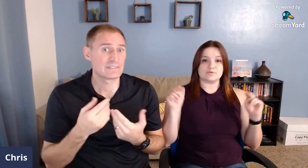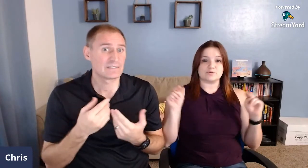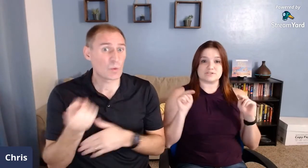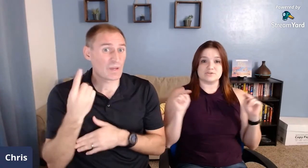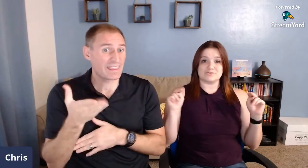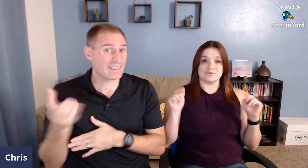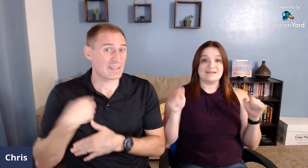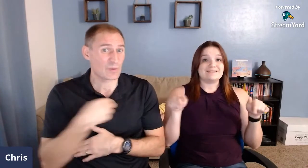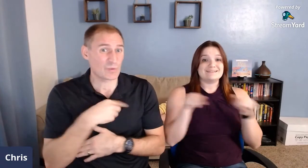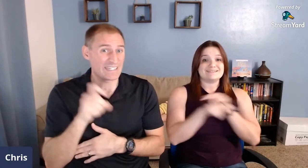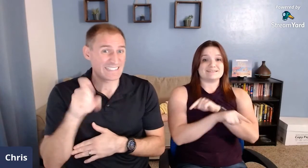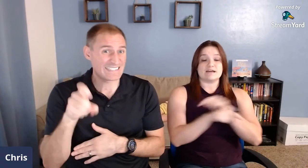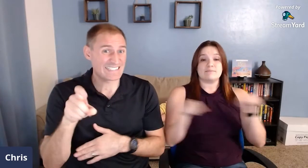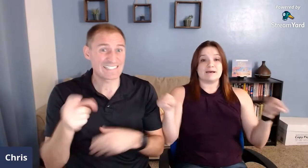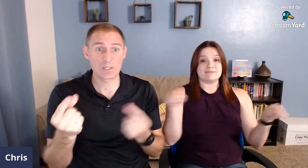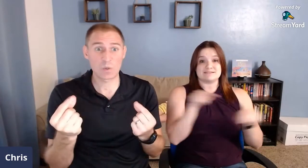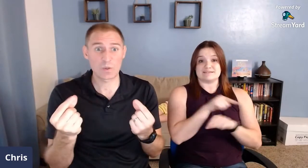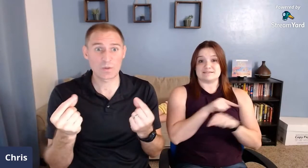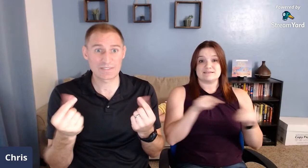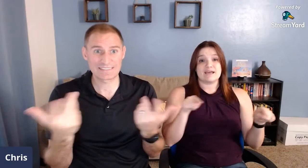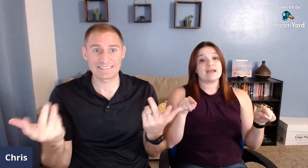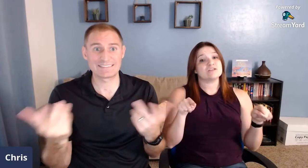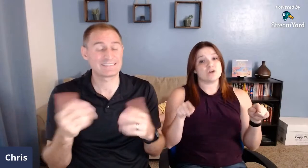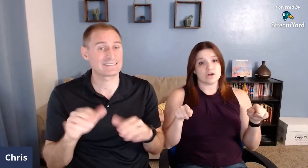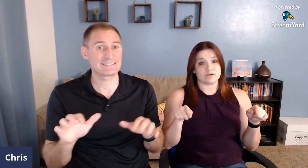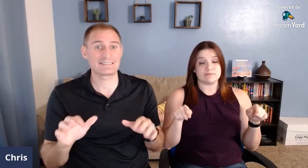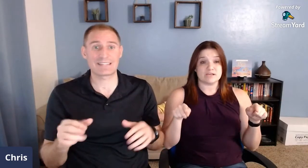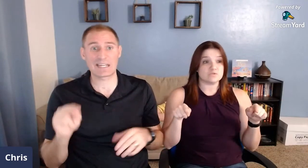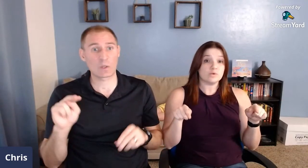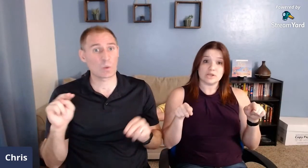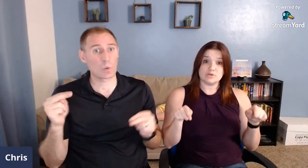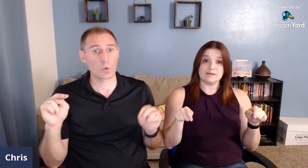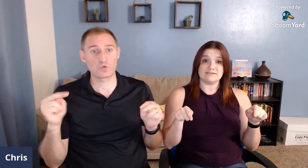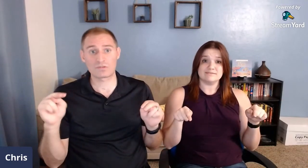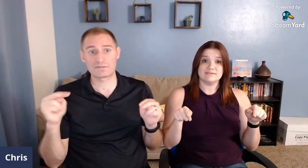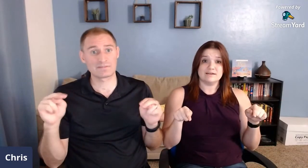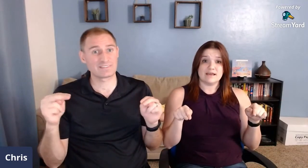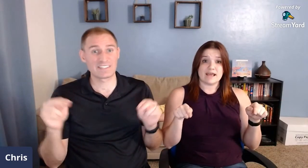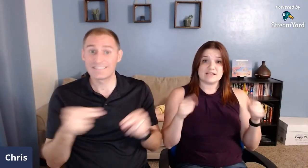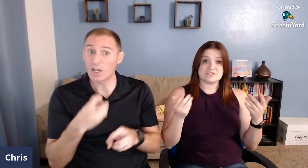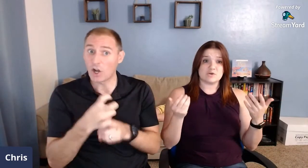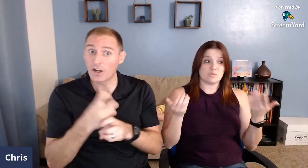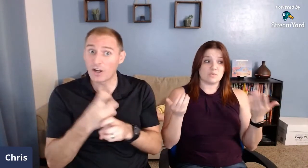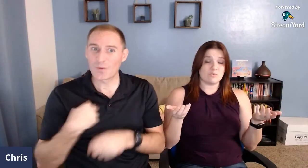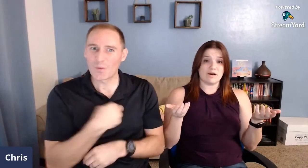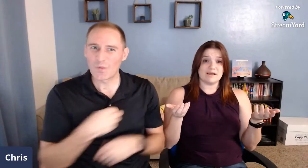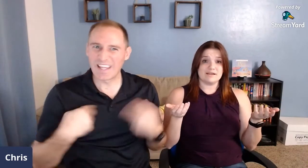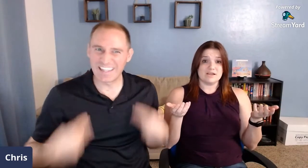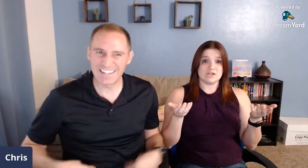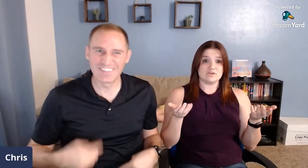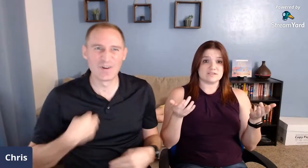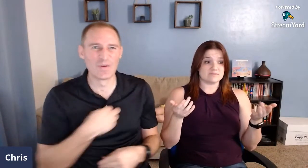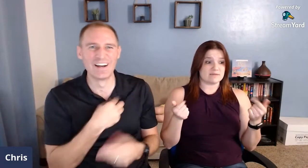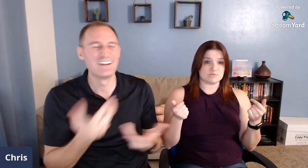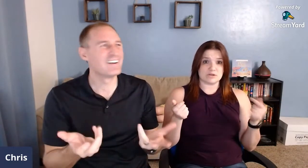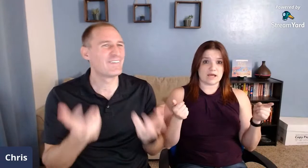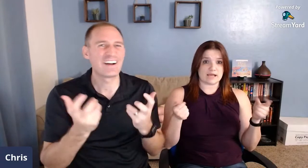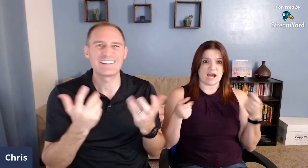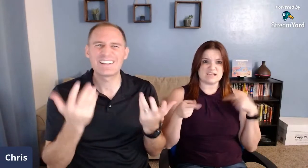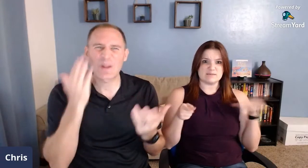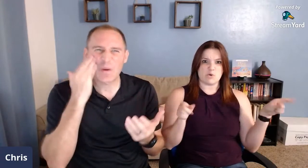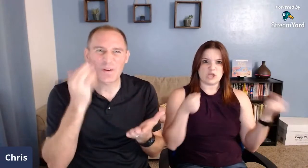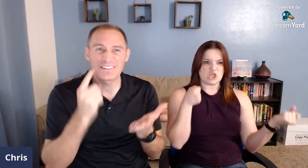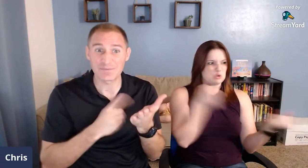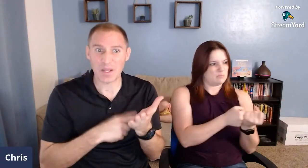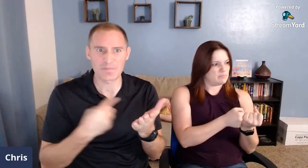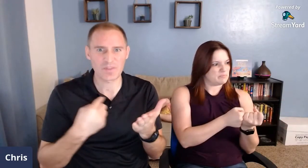remain as interpreters is neutral. This is not my business. And it's hard because we're human. And so we want, sometimes we're like,